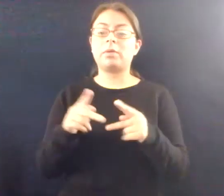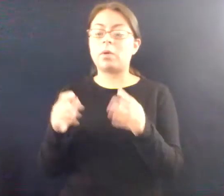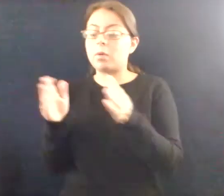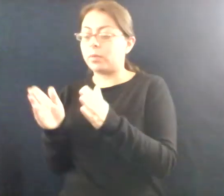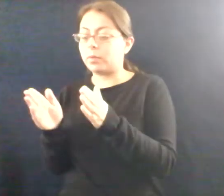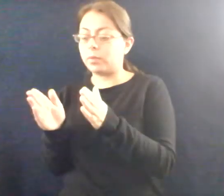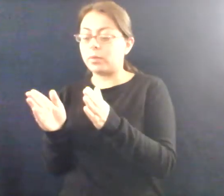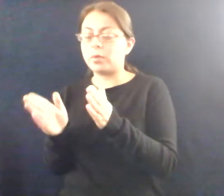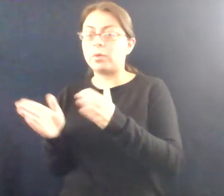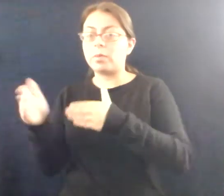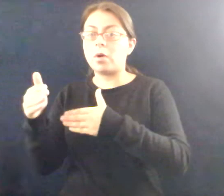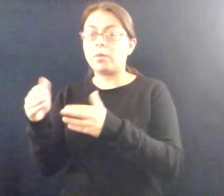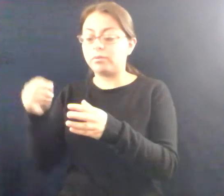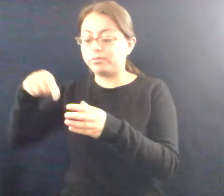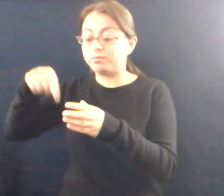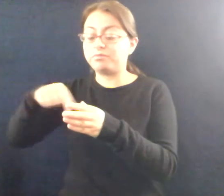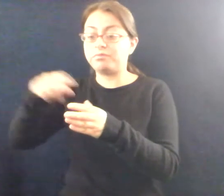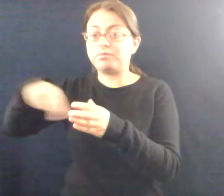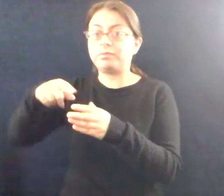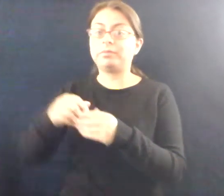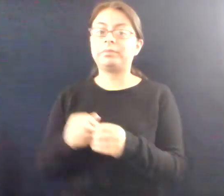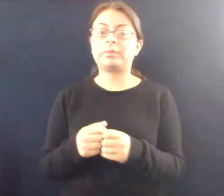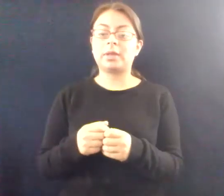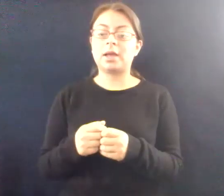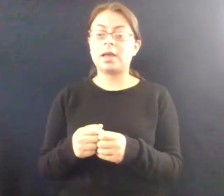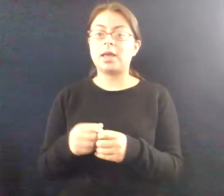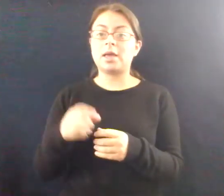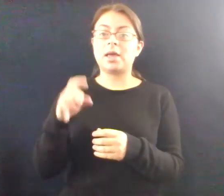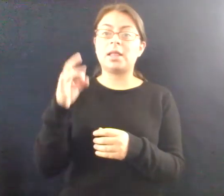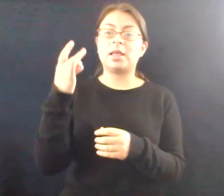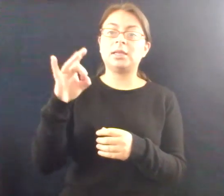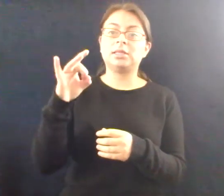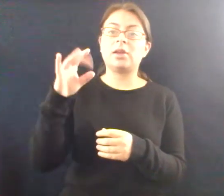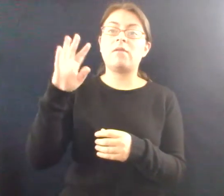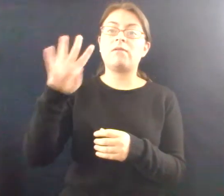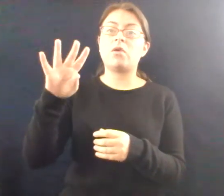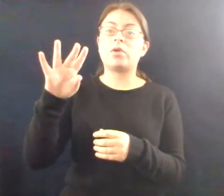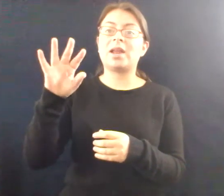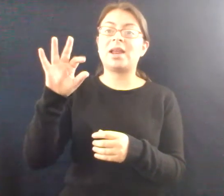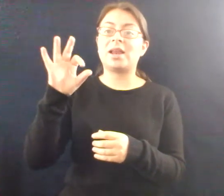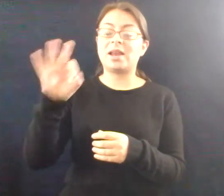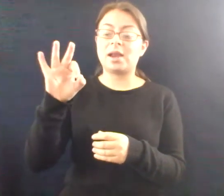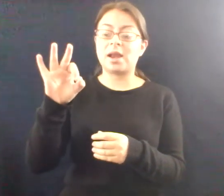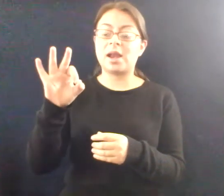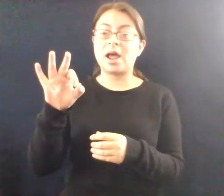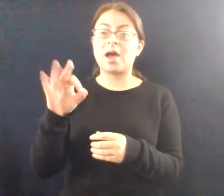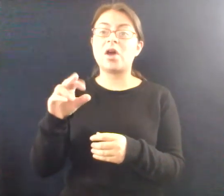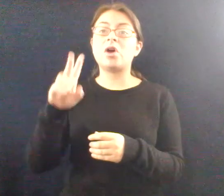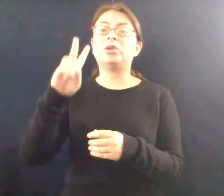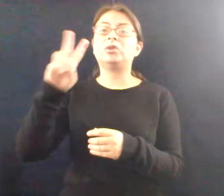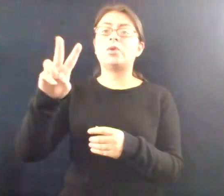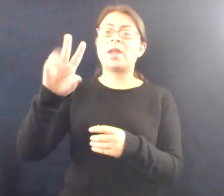room. By the end of 1849, nearly 25,000 people